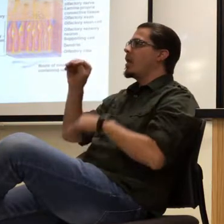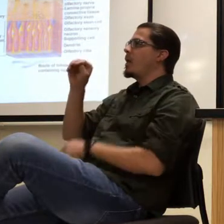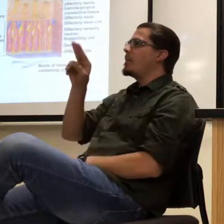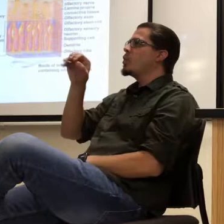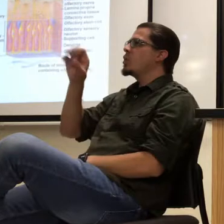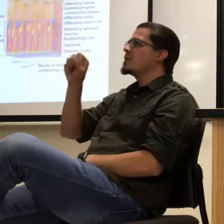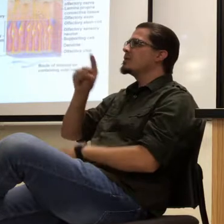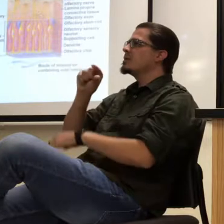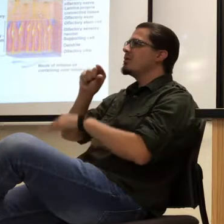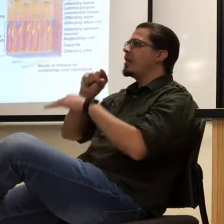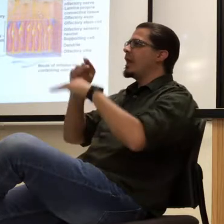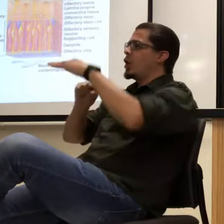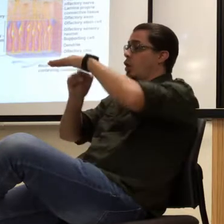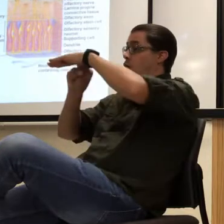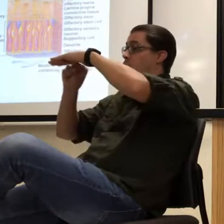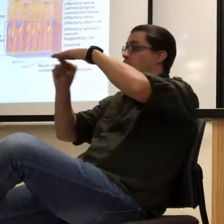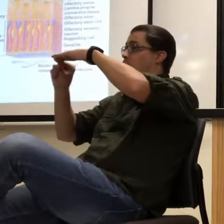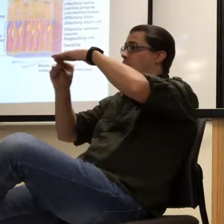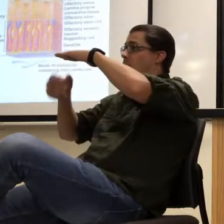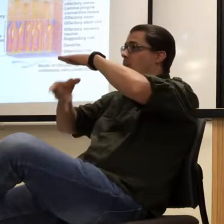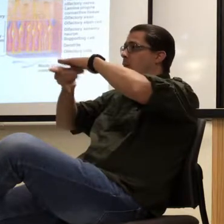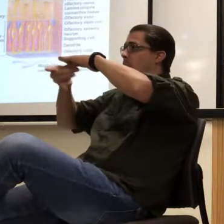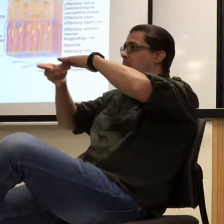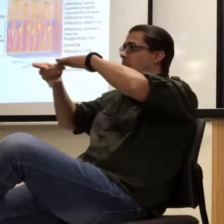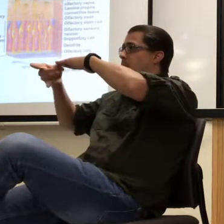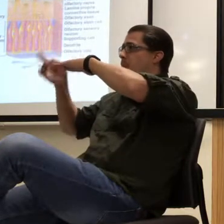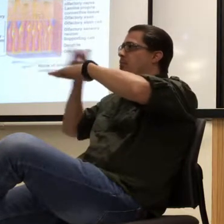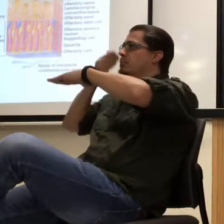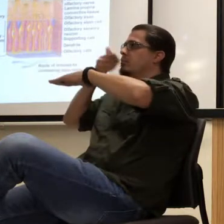supportive cells and olfactory glands.